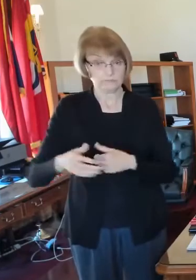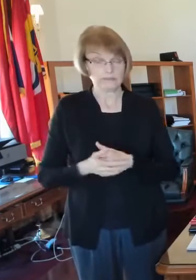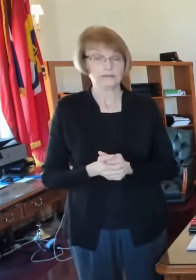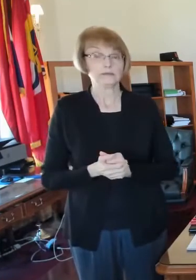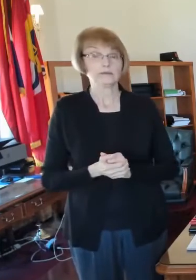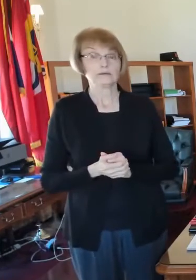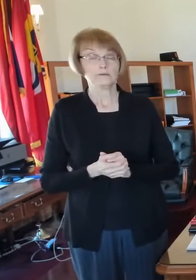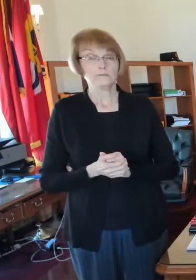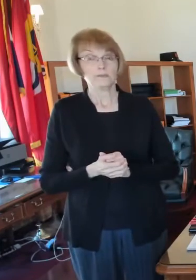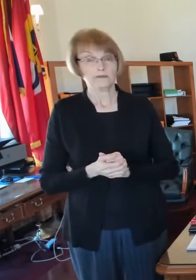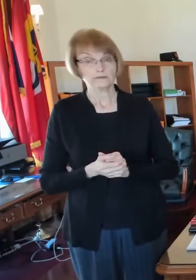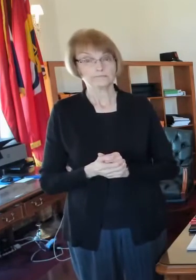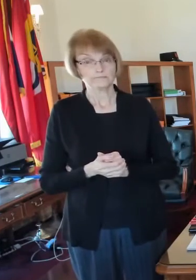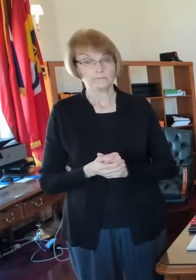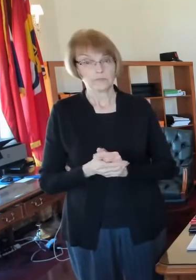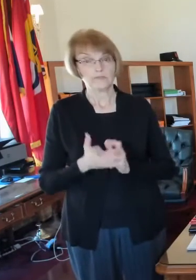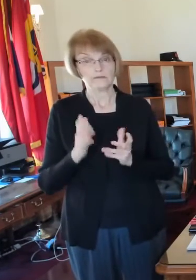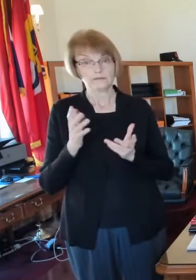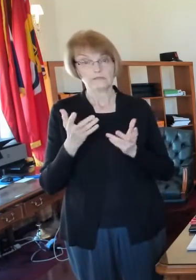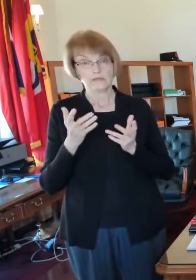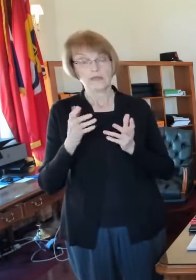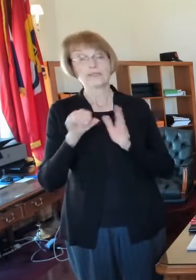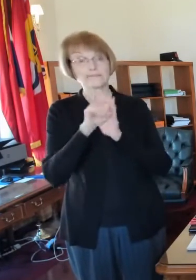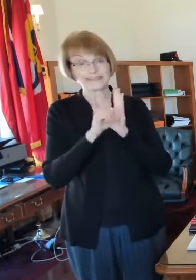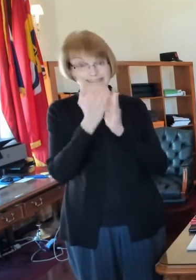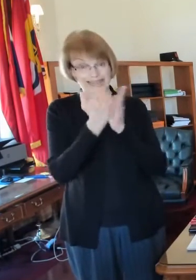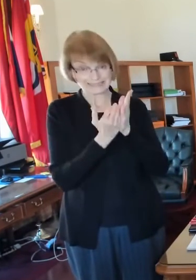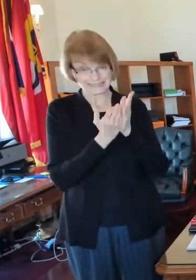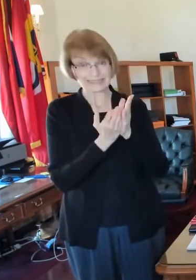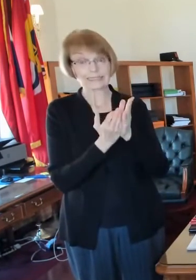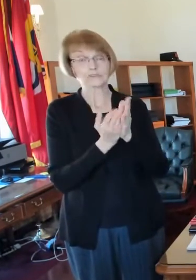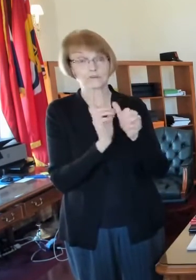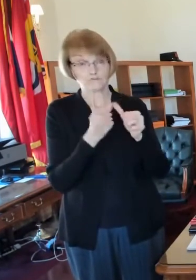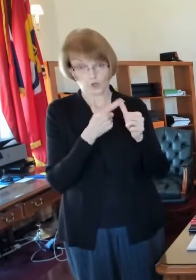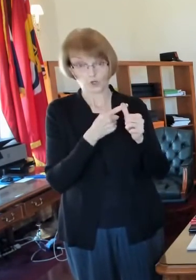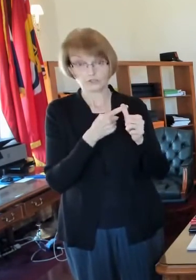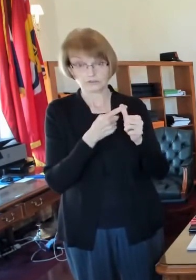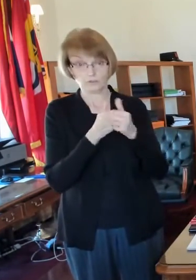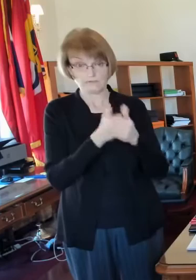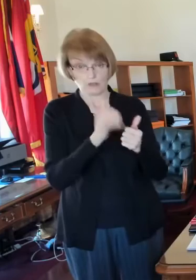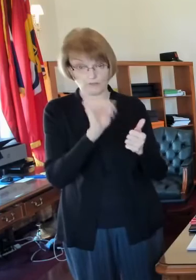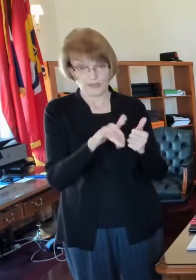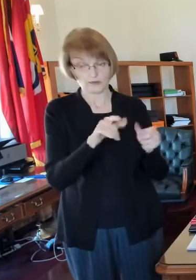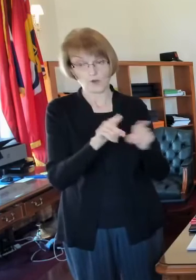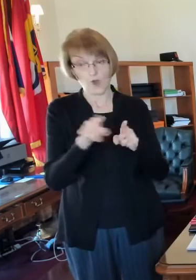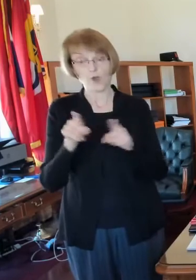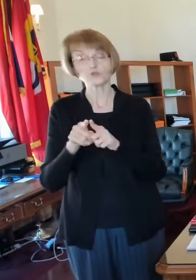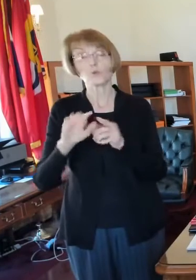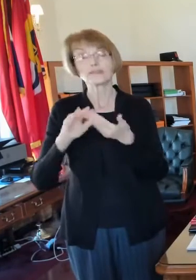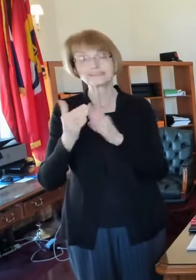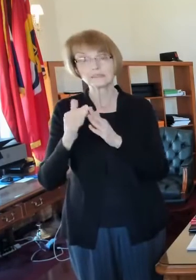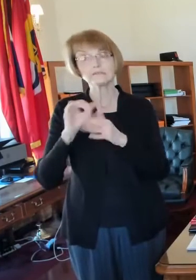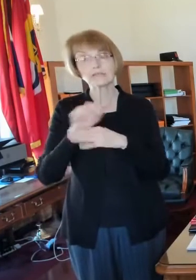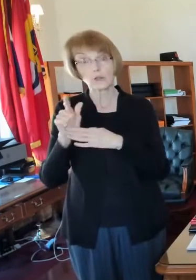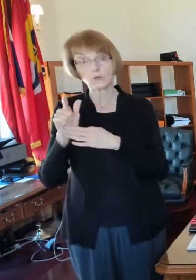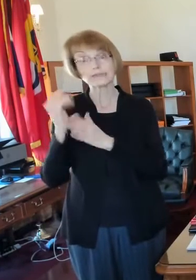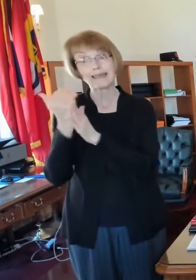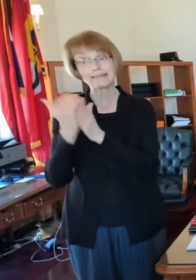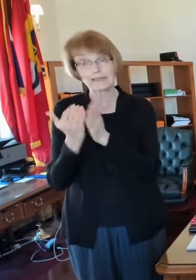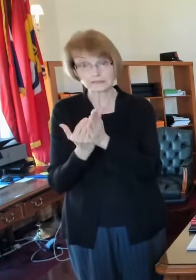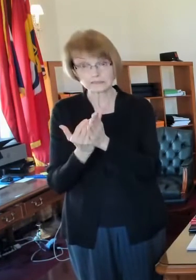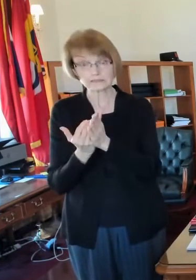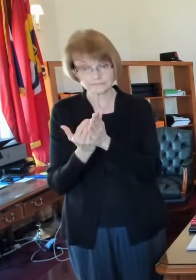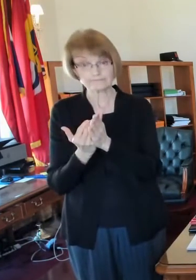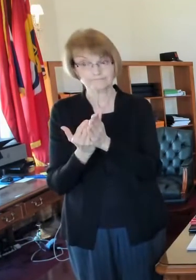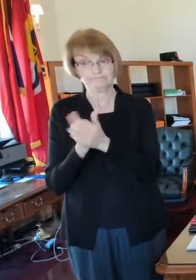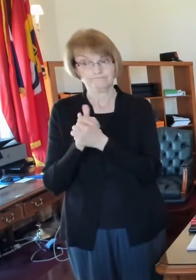And so you'll be getting that. They'll work off the state's list, where we believe they'll also work off the city's list in order